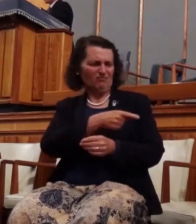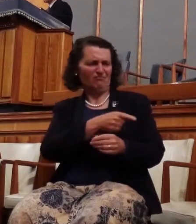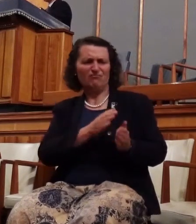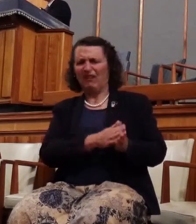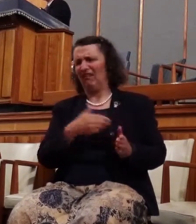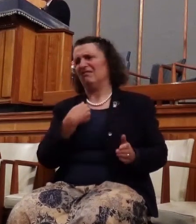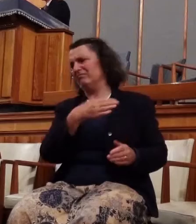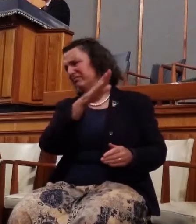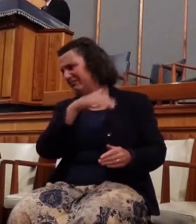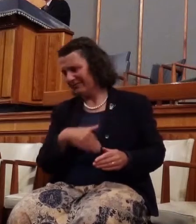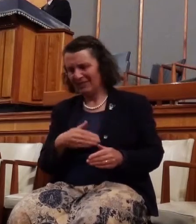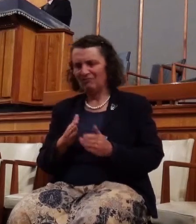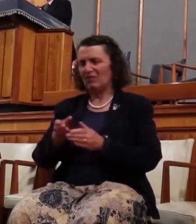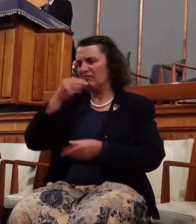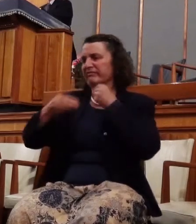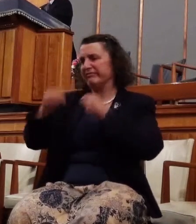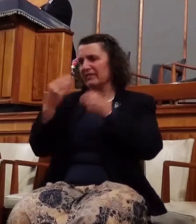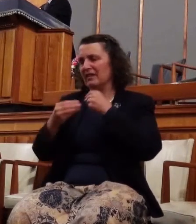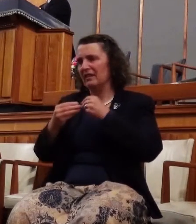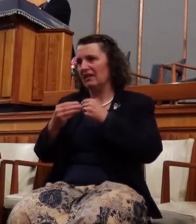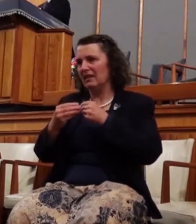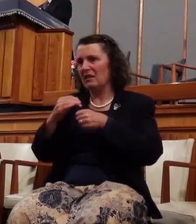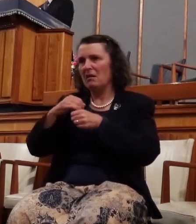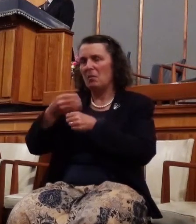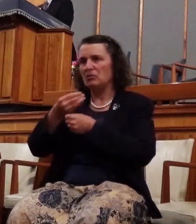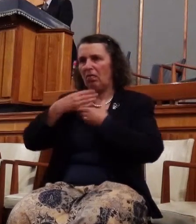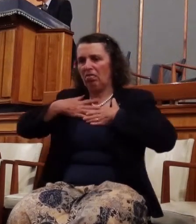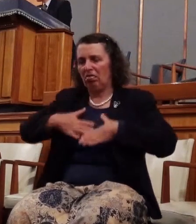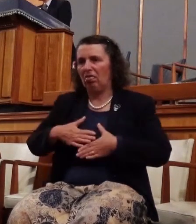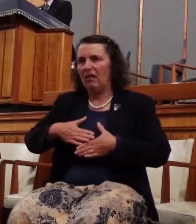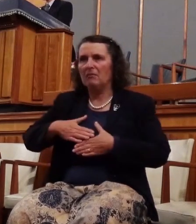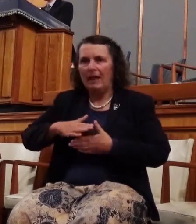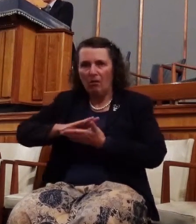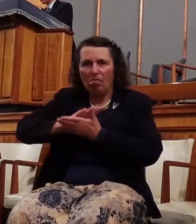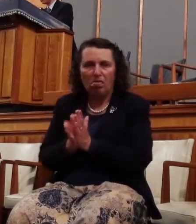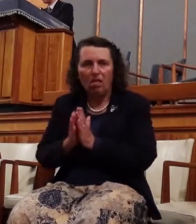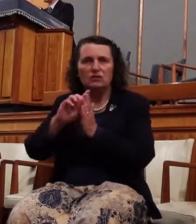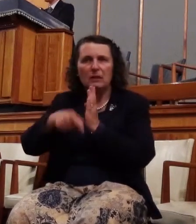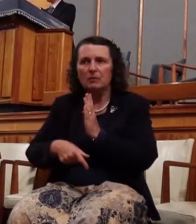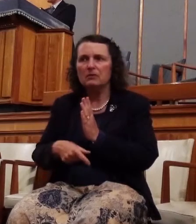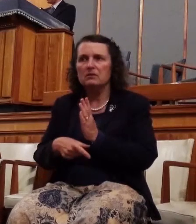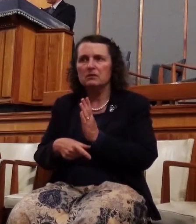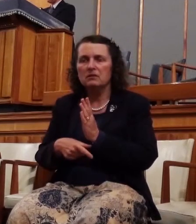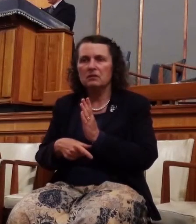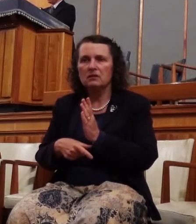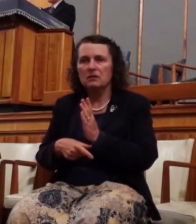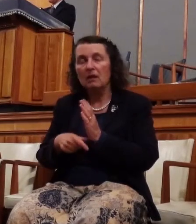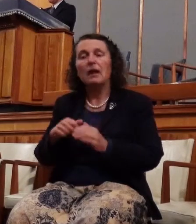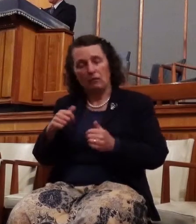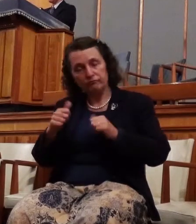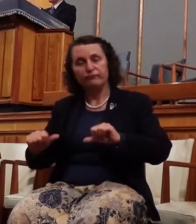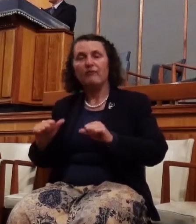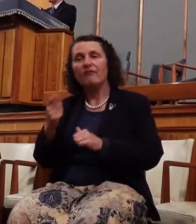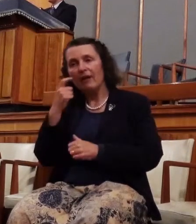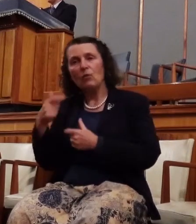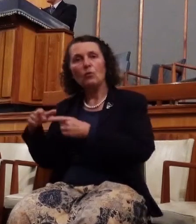being poisoned by his own mother brought him to find the Lord Jesus Christ. True story also. I know the person. That's why I'm explaining